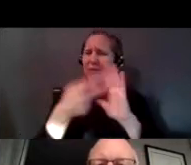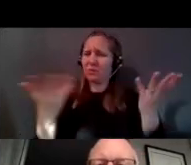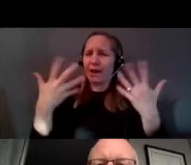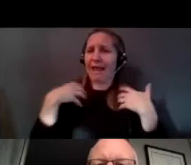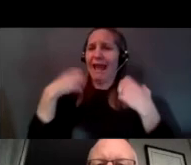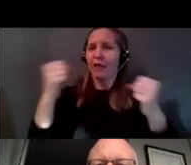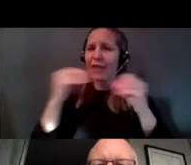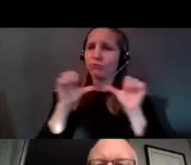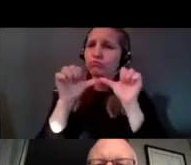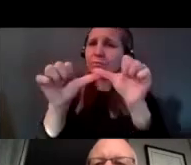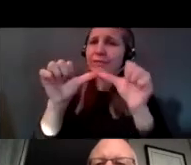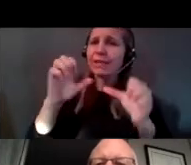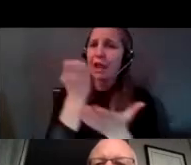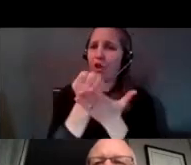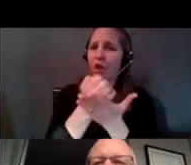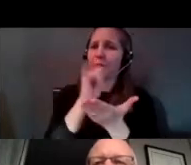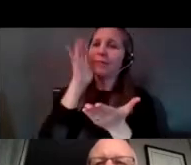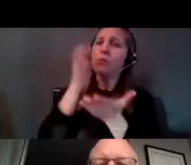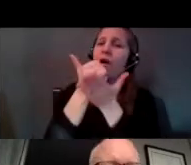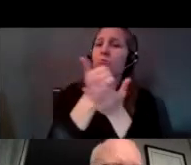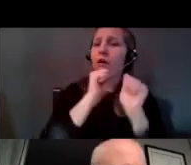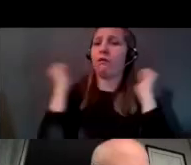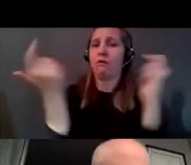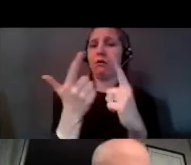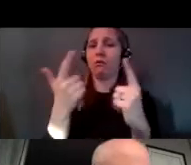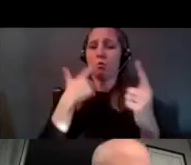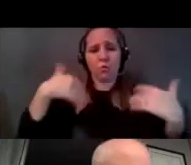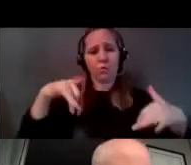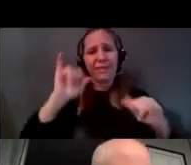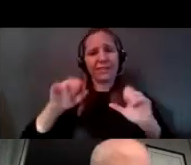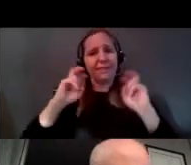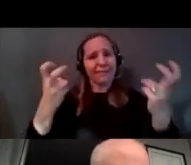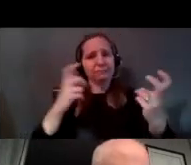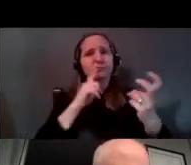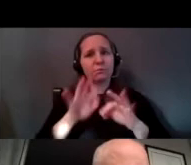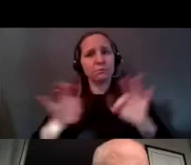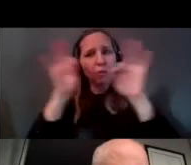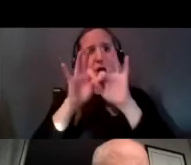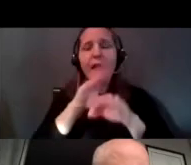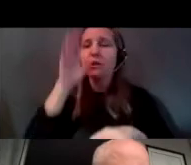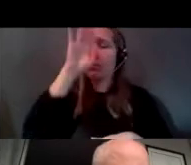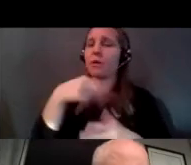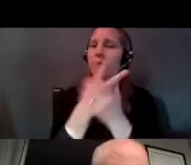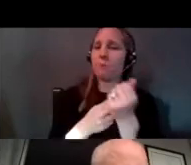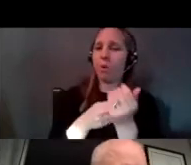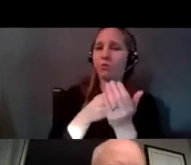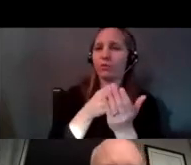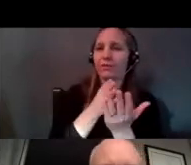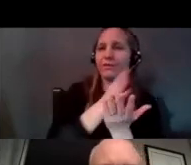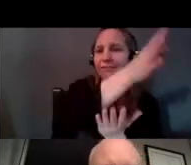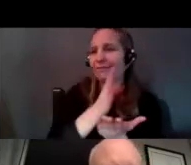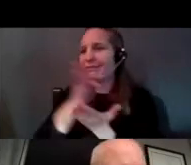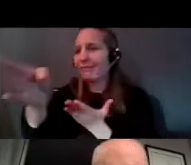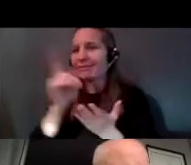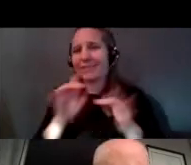resilient economy that serves all is certainly an important theme in the work and in both of those streams of activity. So I'd like to